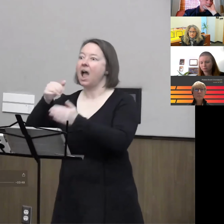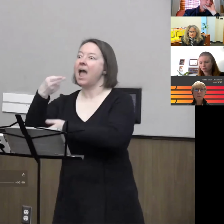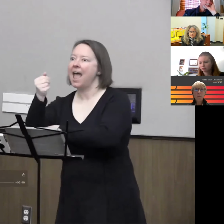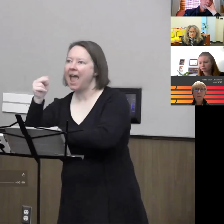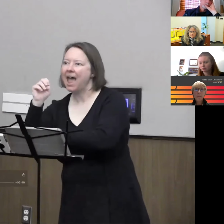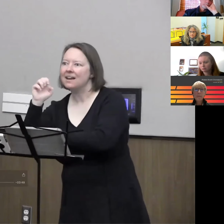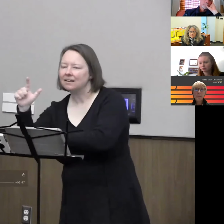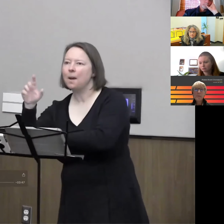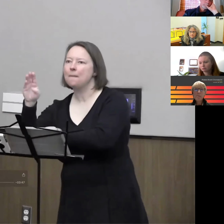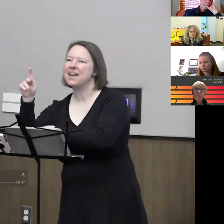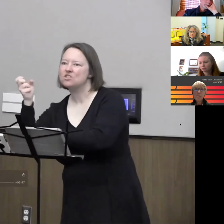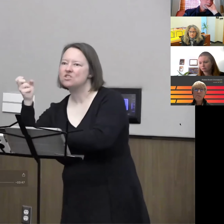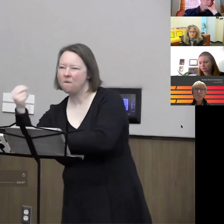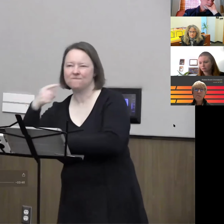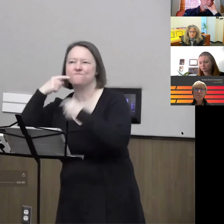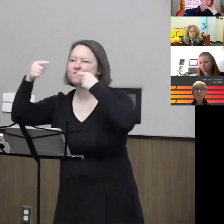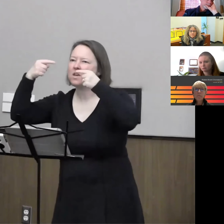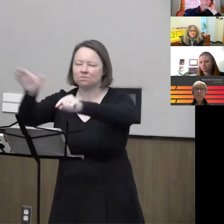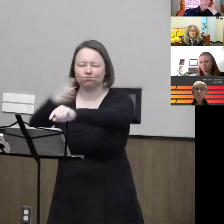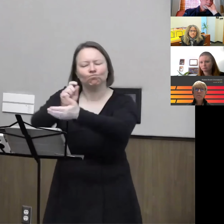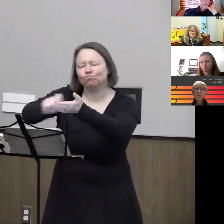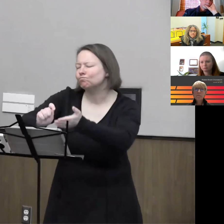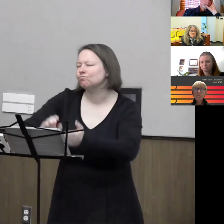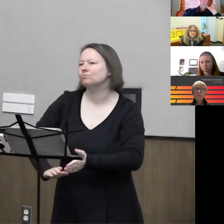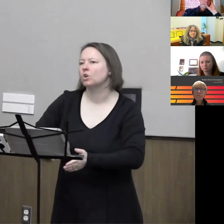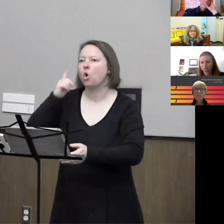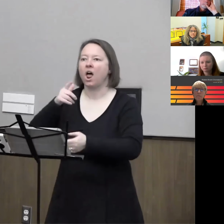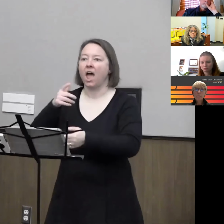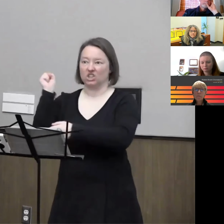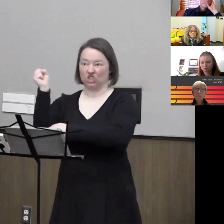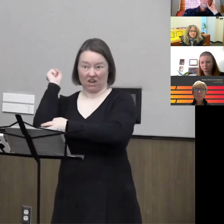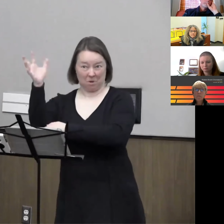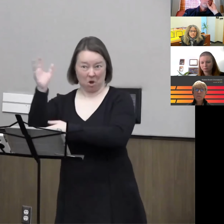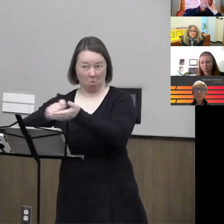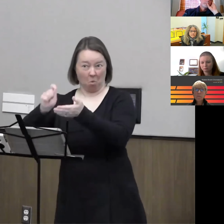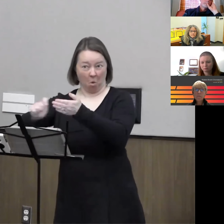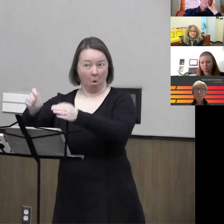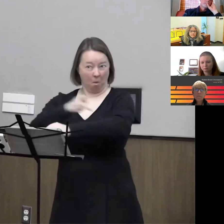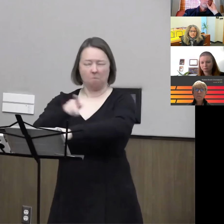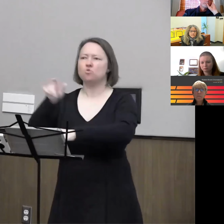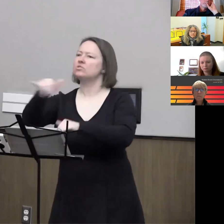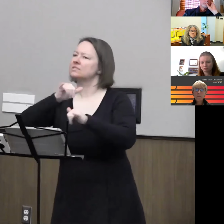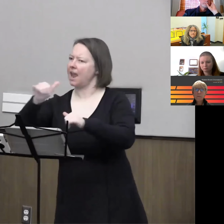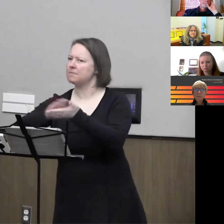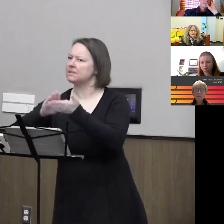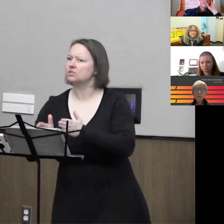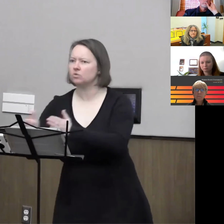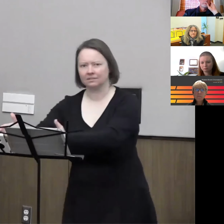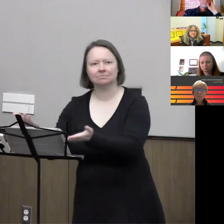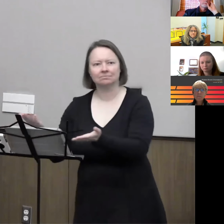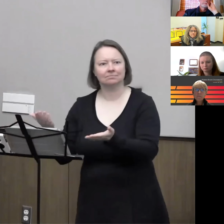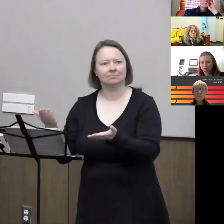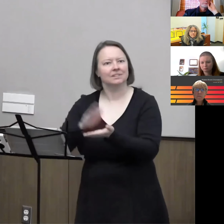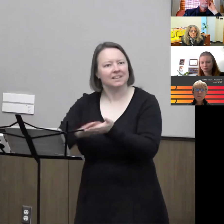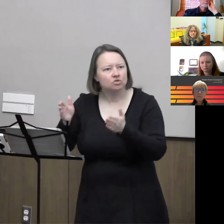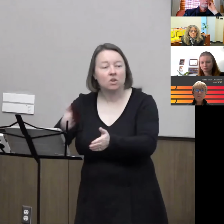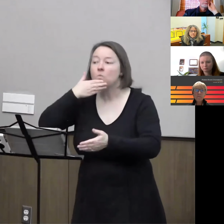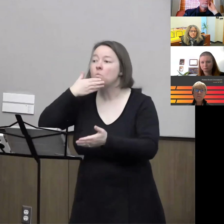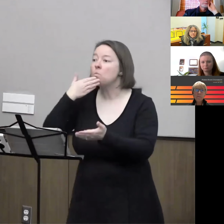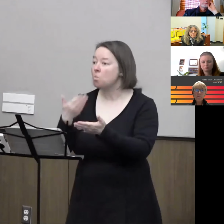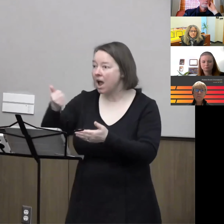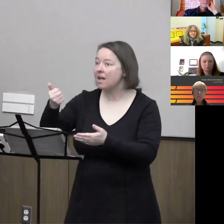Beethoven composed music. Sweep streets like Shakespeare wrote poetry. Sweep streets so well that all